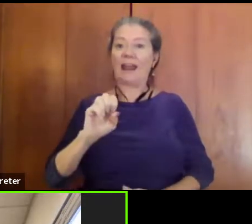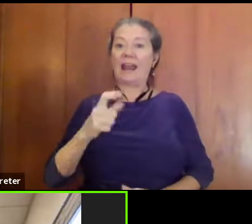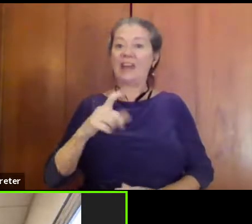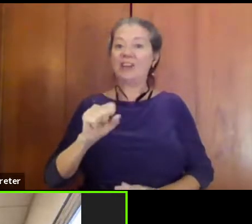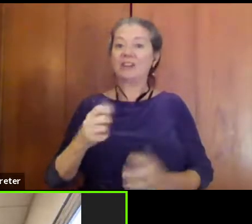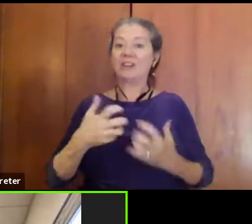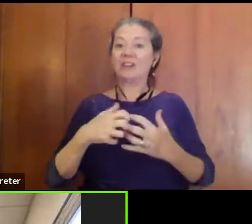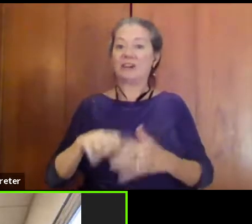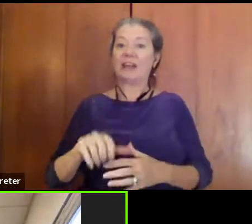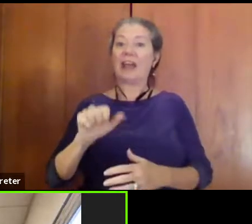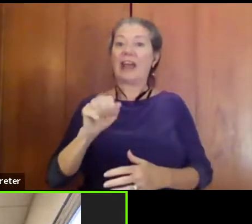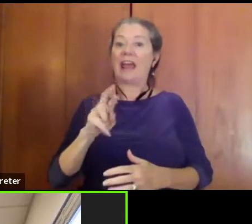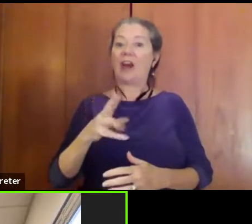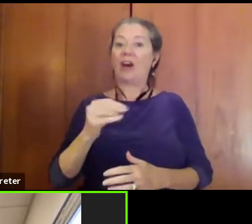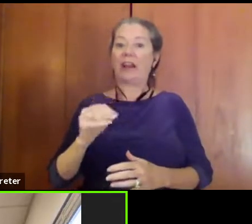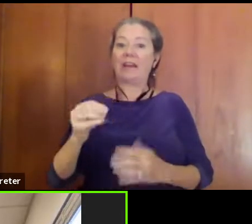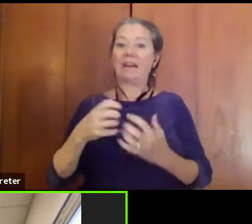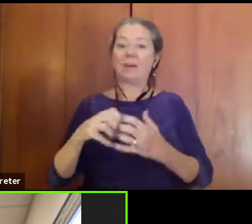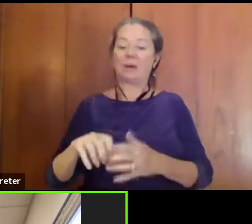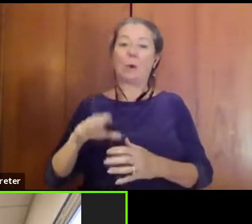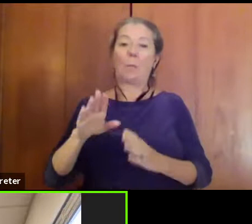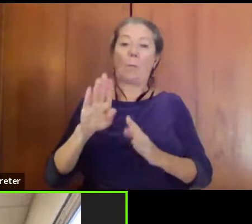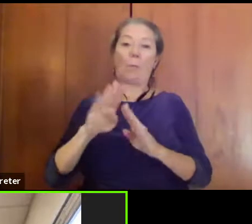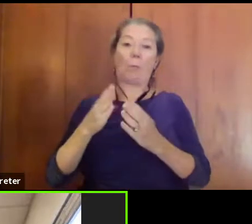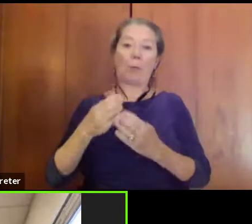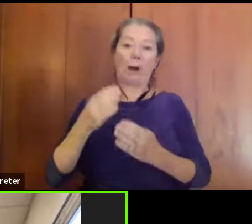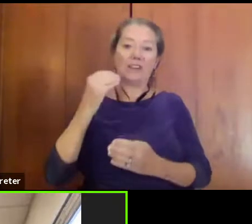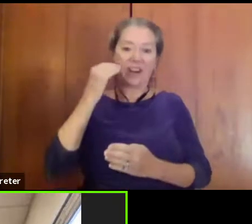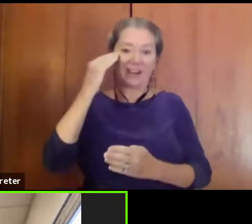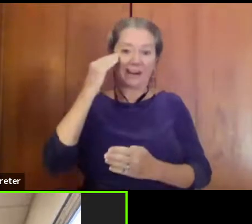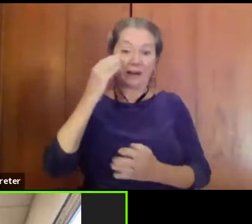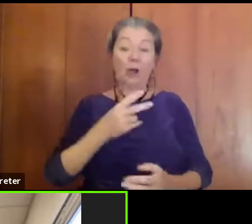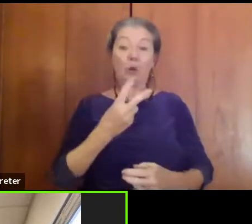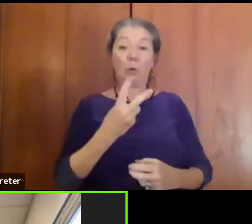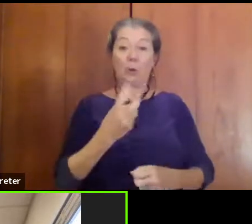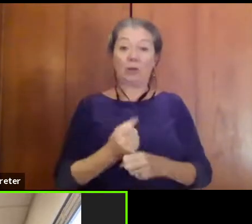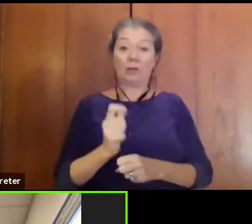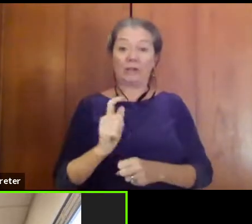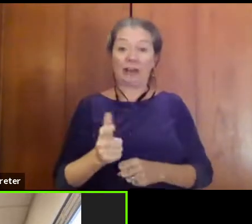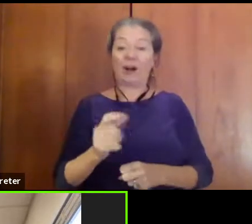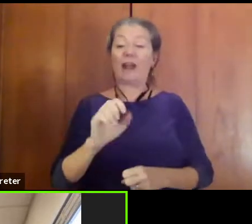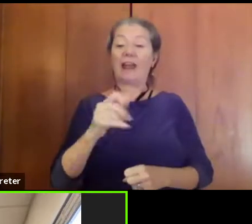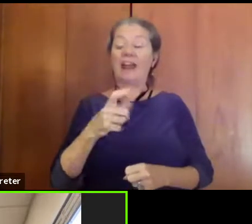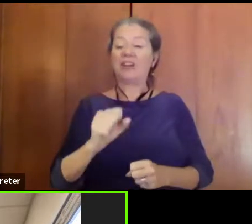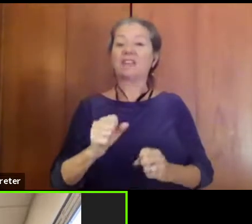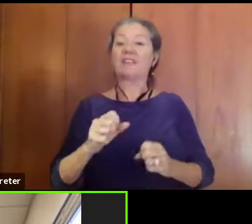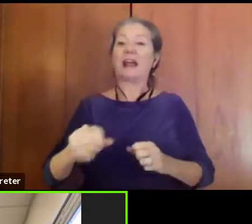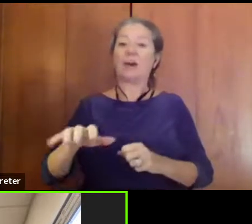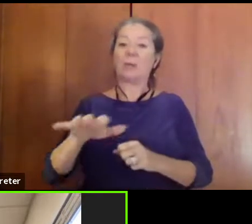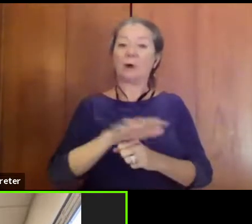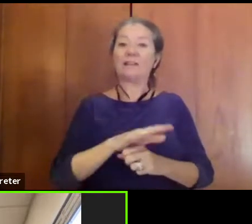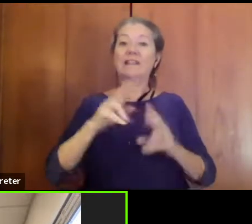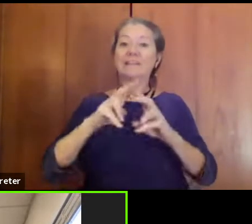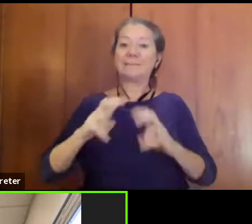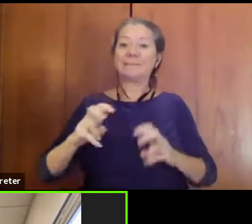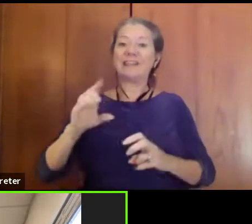Missile Defense Branch Head. Then 2 years later, he was selected as the Aegis Enterprise Assessment Division Head. And 3 years later, he was